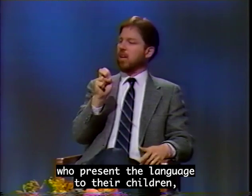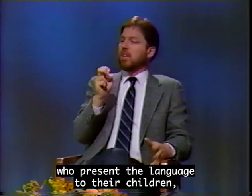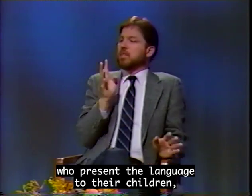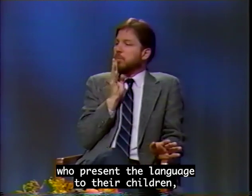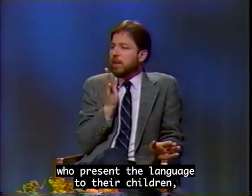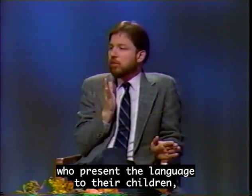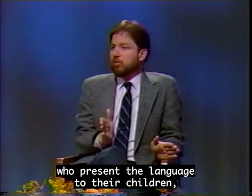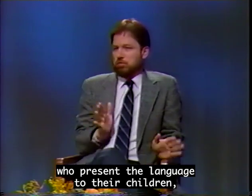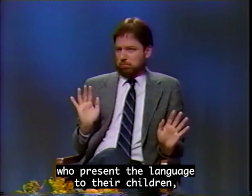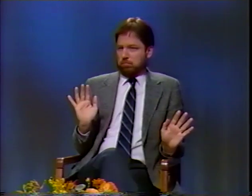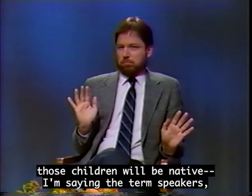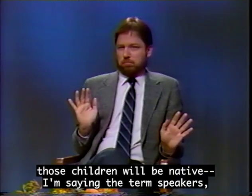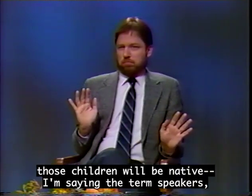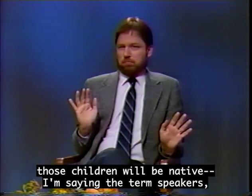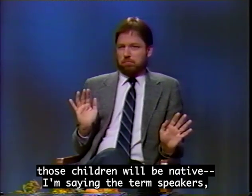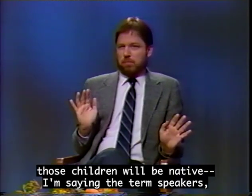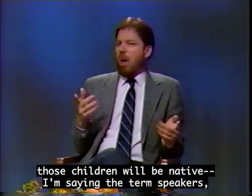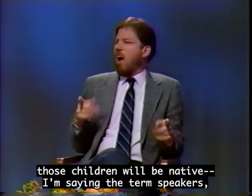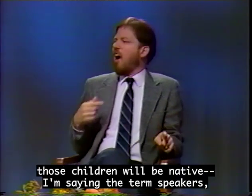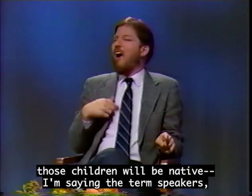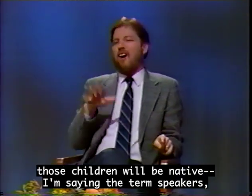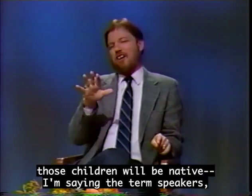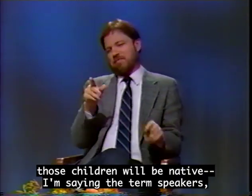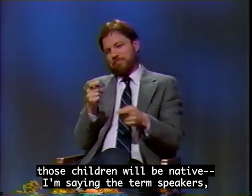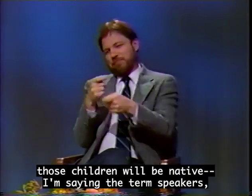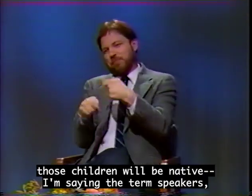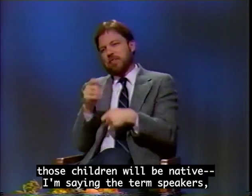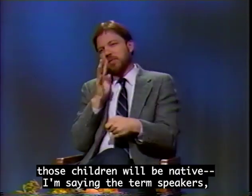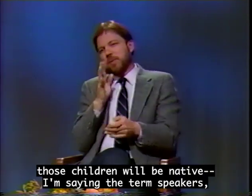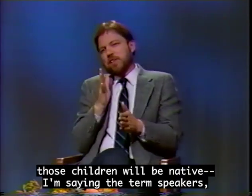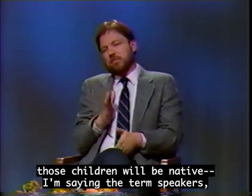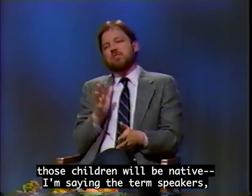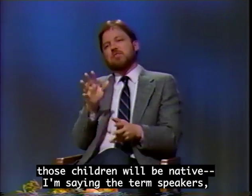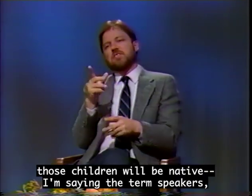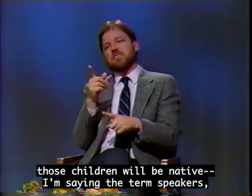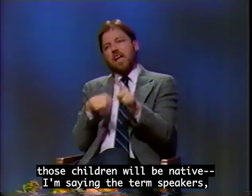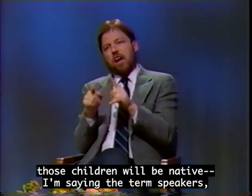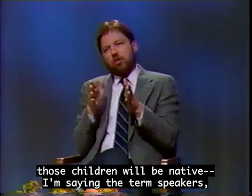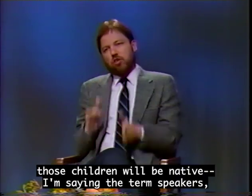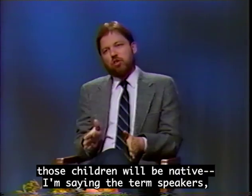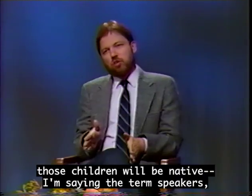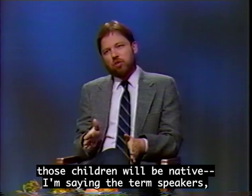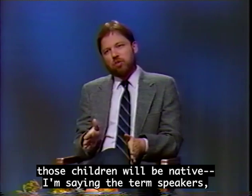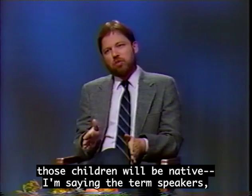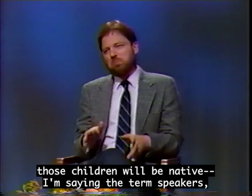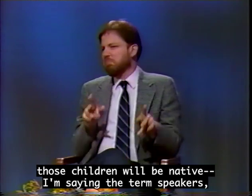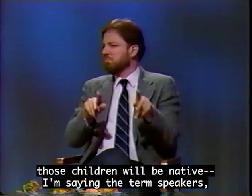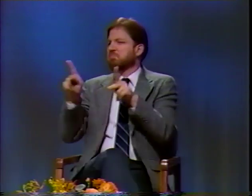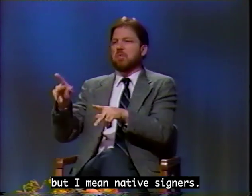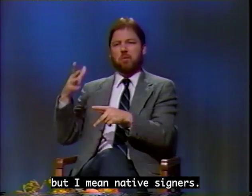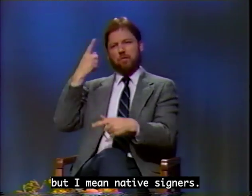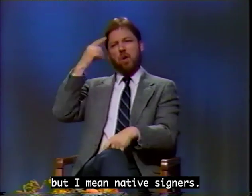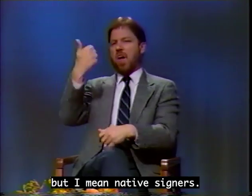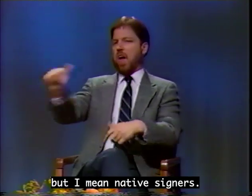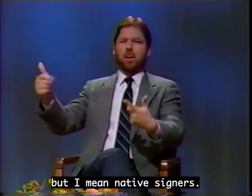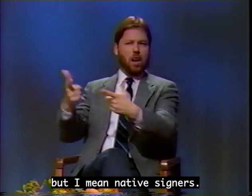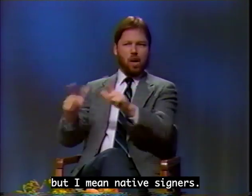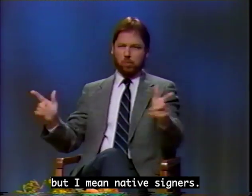their children, those children will be native, I'm saying the term speakers, but I mean native